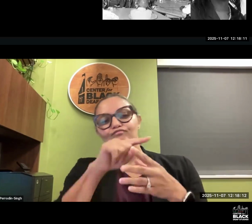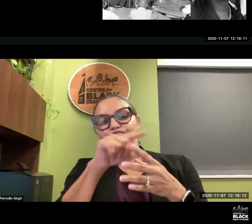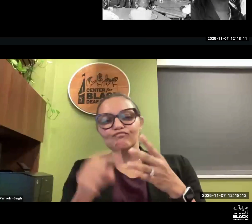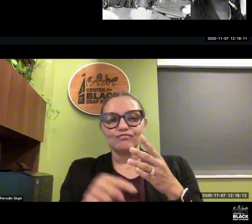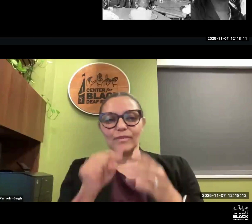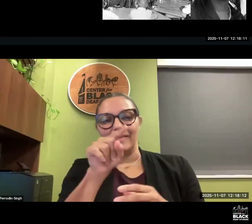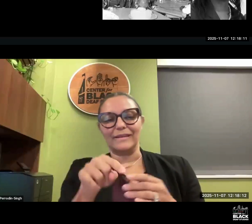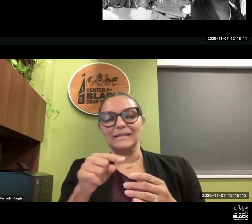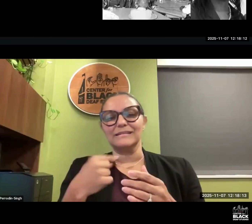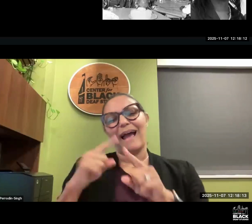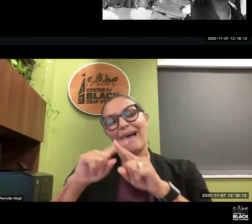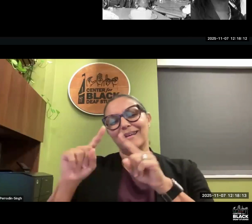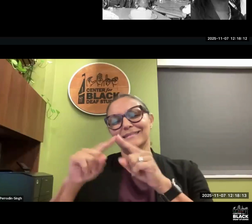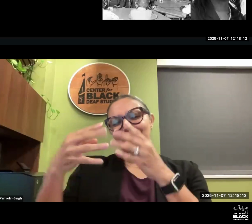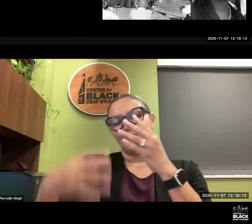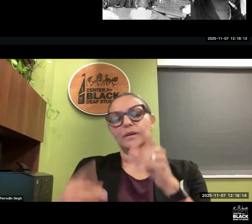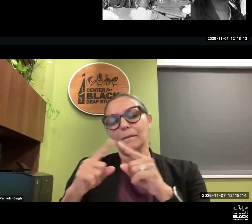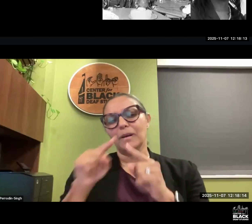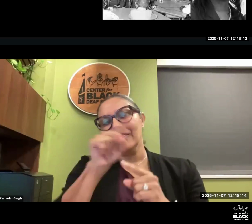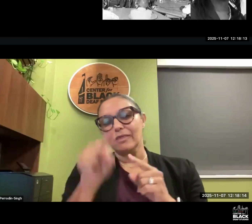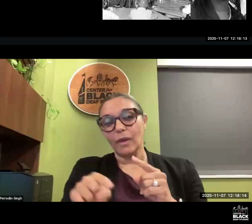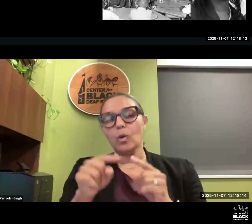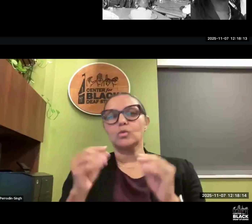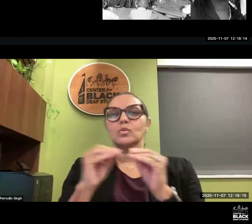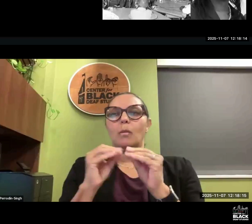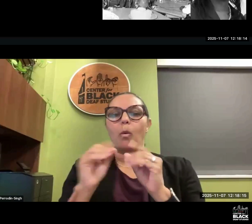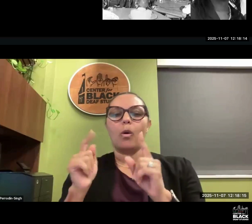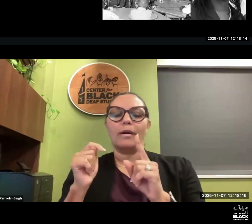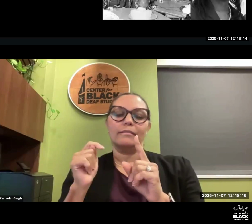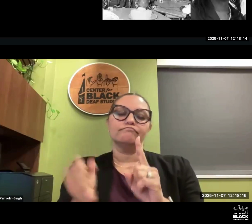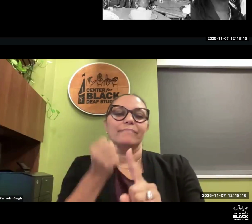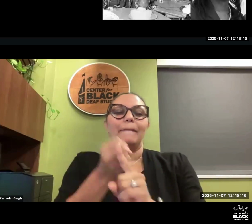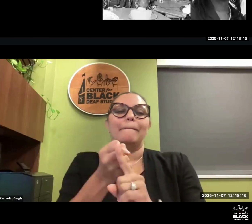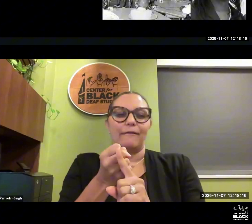This is my literature review.